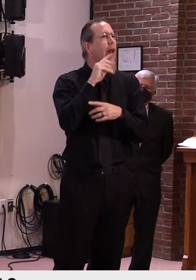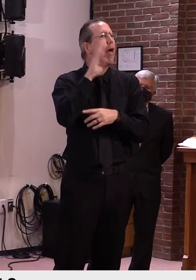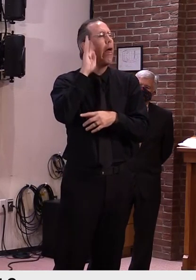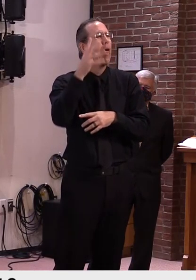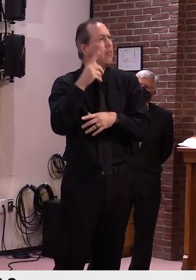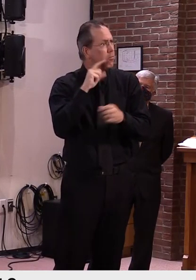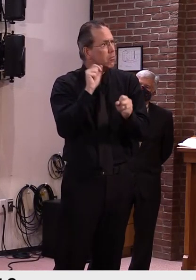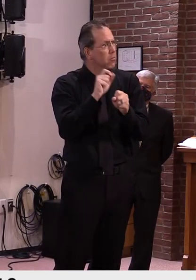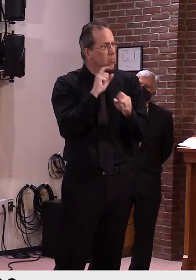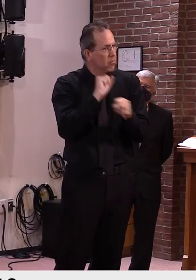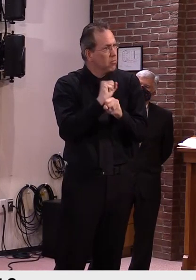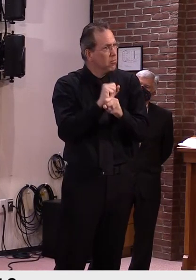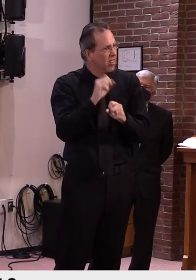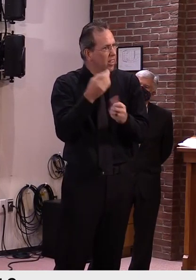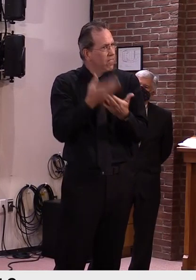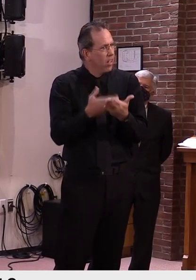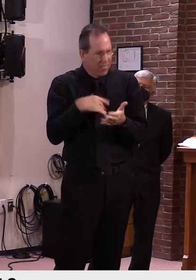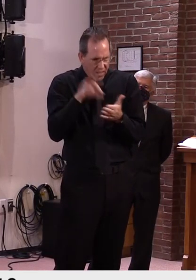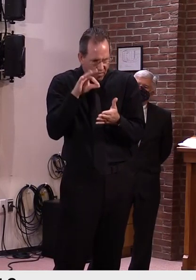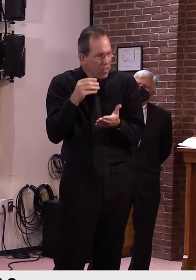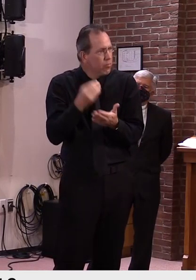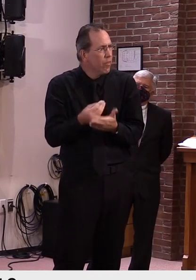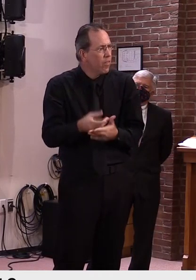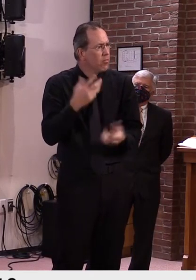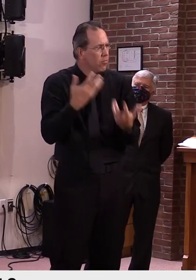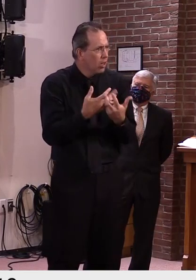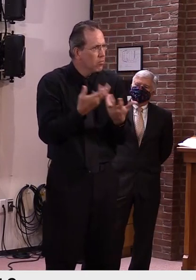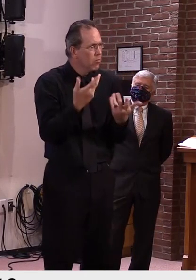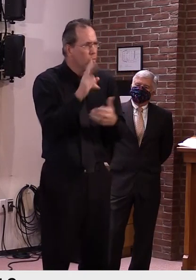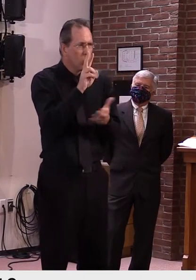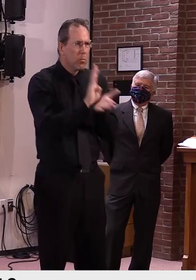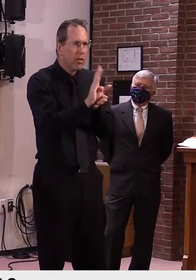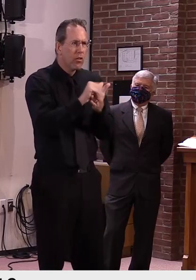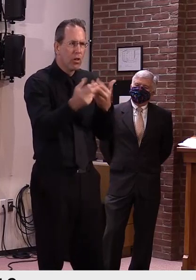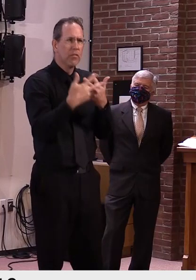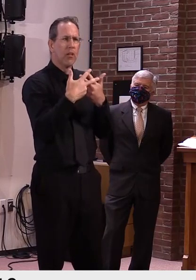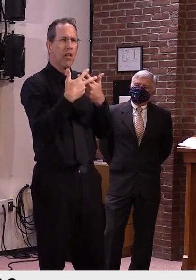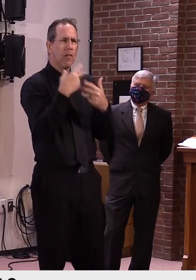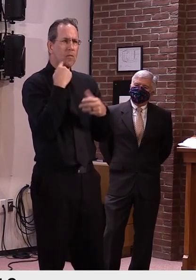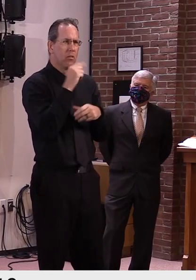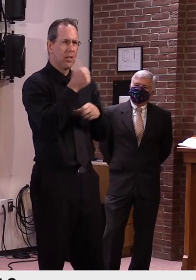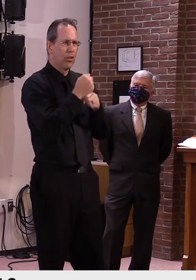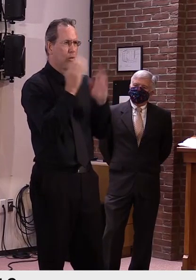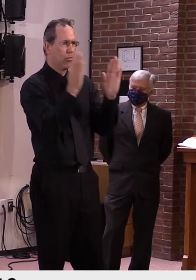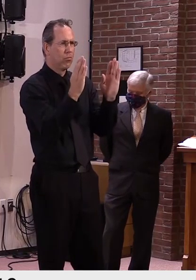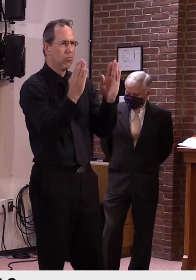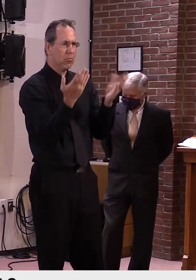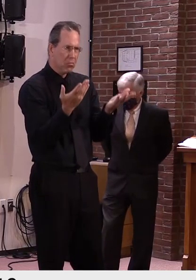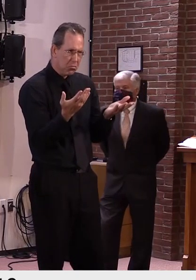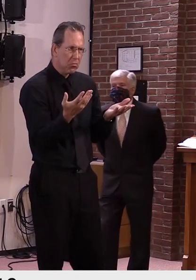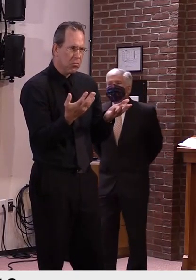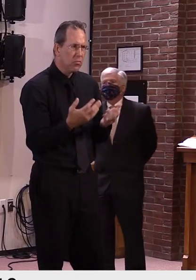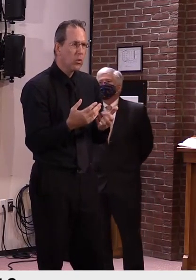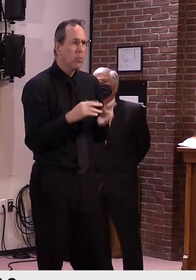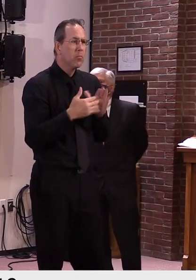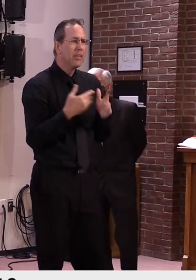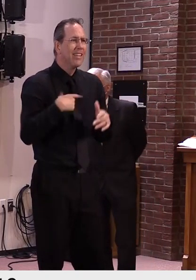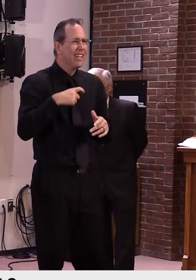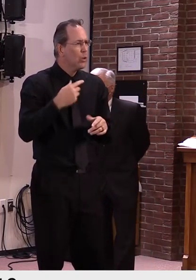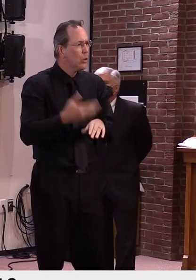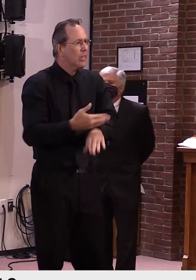with this, or we need to do a little better. The reality is, in order to get at these issues, we have to start getting hard information.